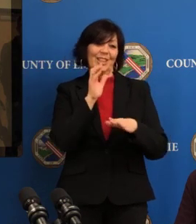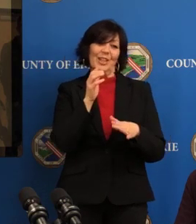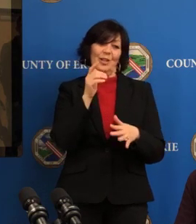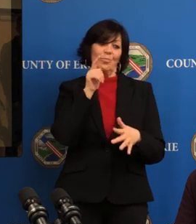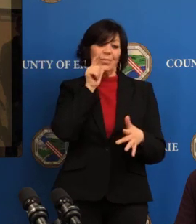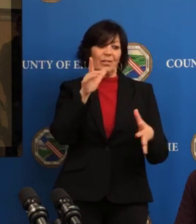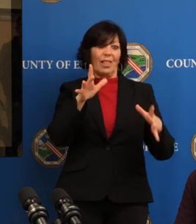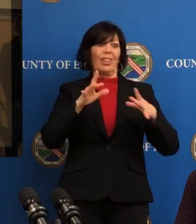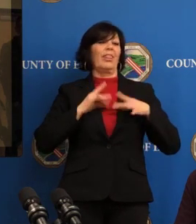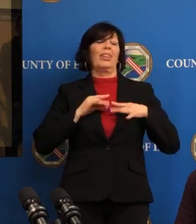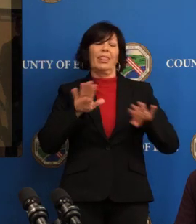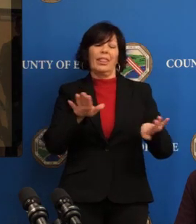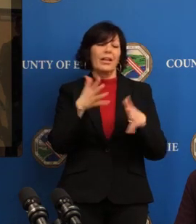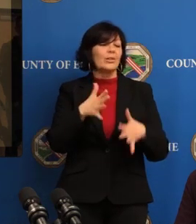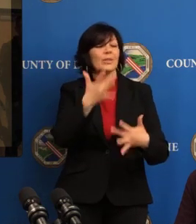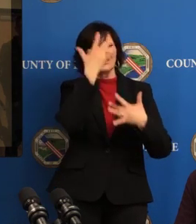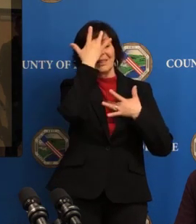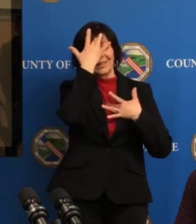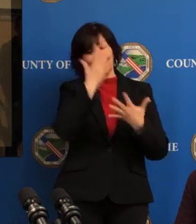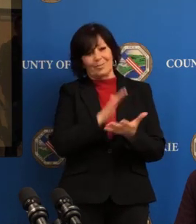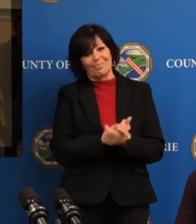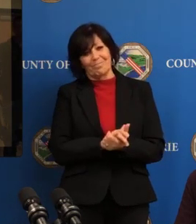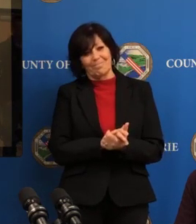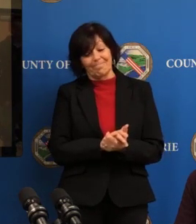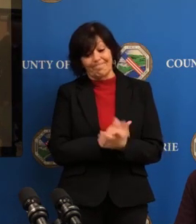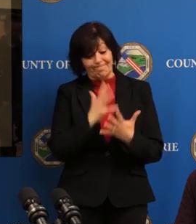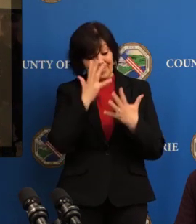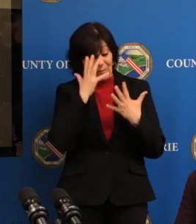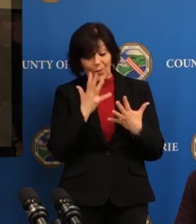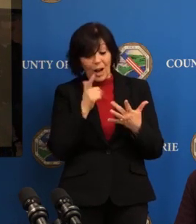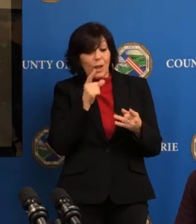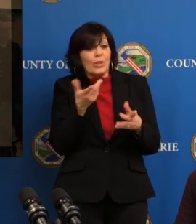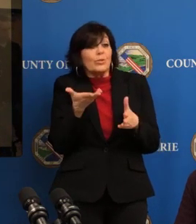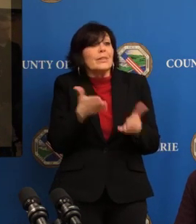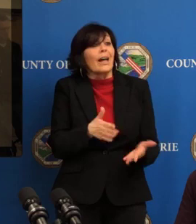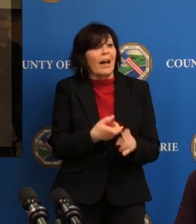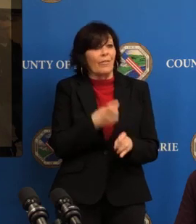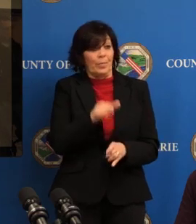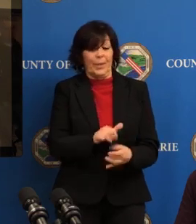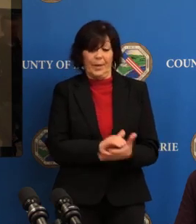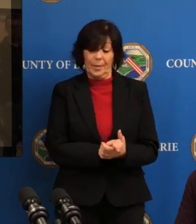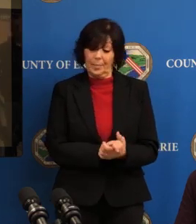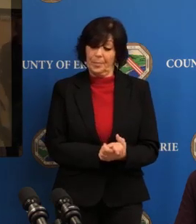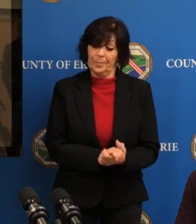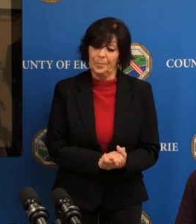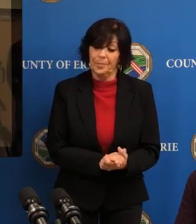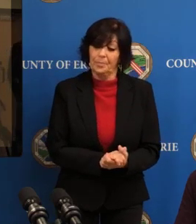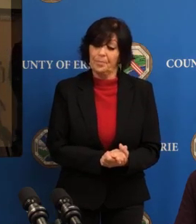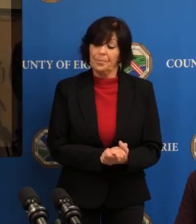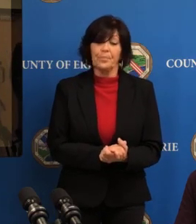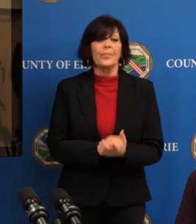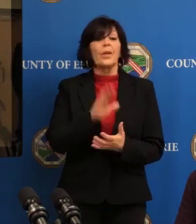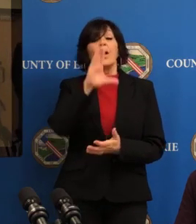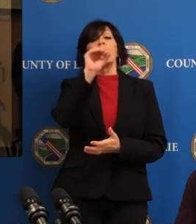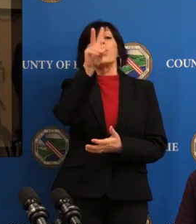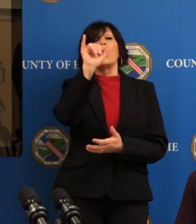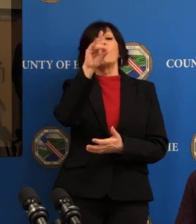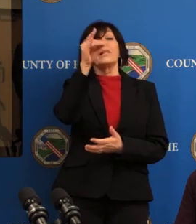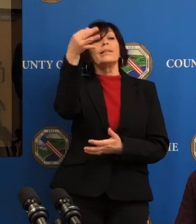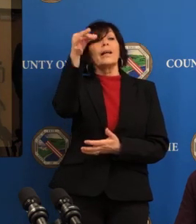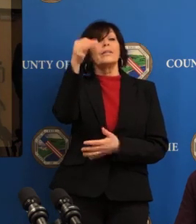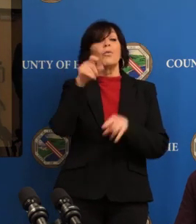catch COVID-19 and have an illness and unfortunately pass away from it. Our COVID-19 call